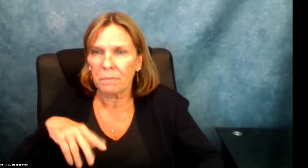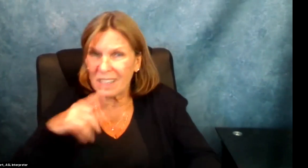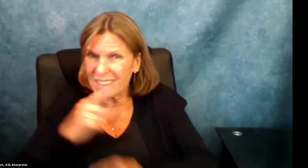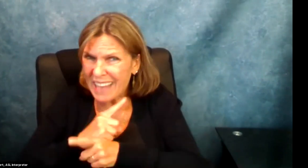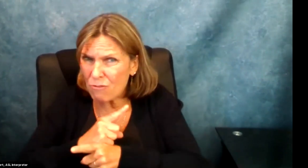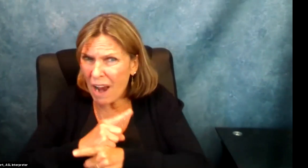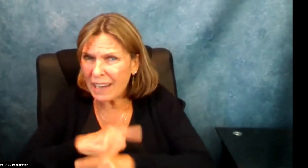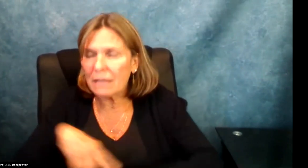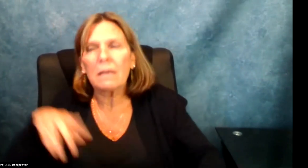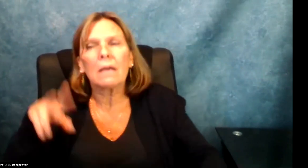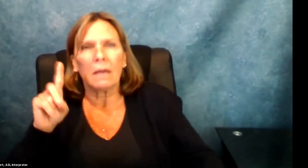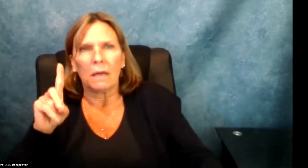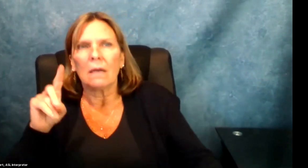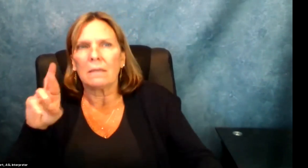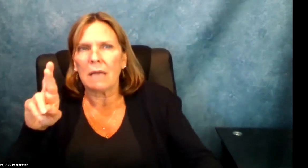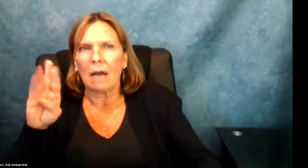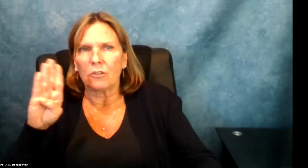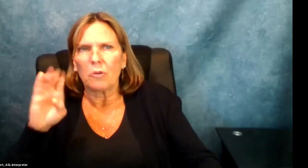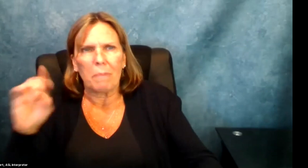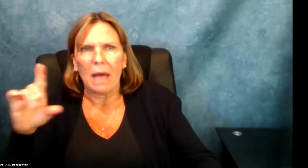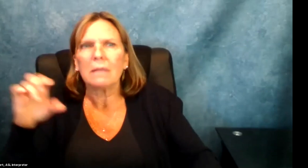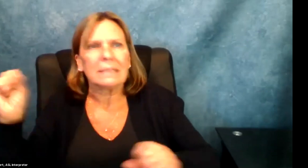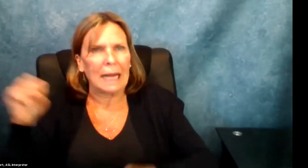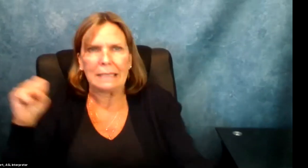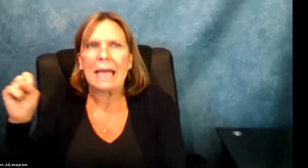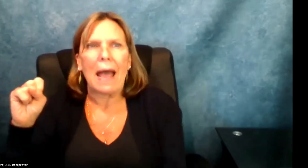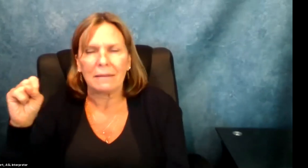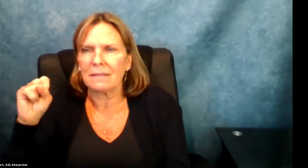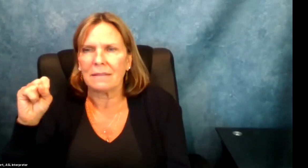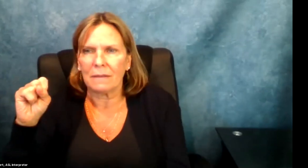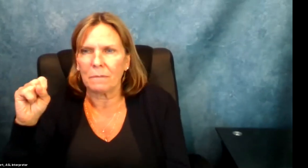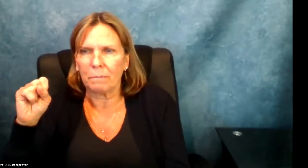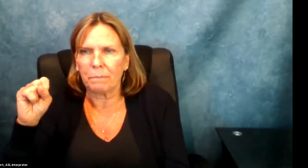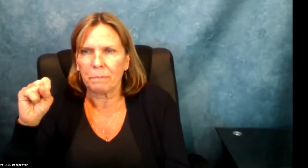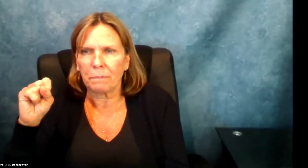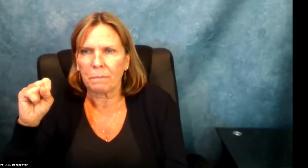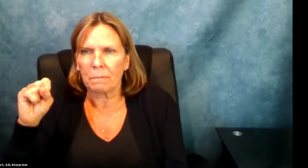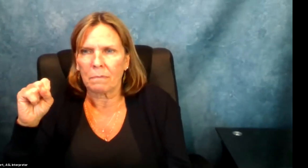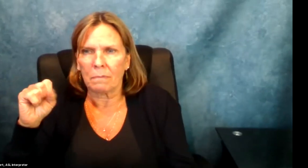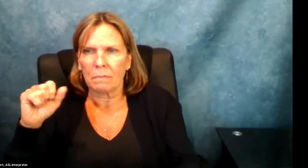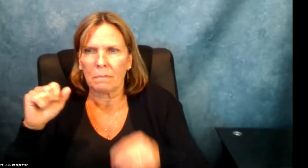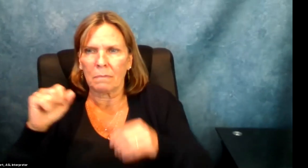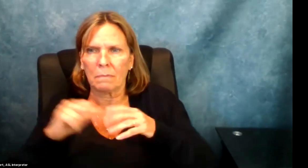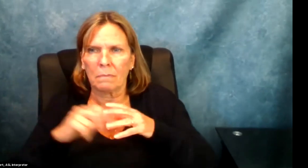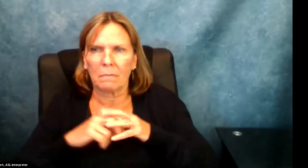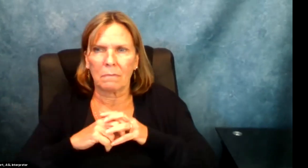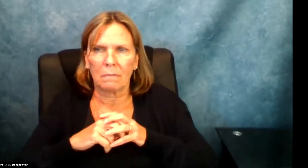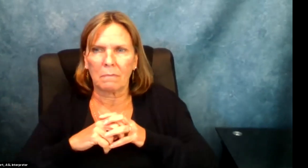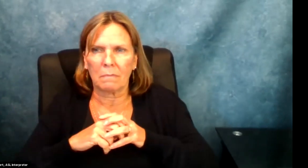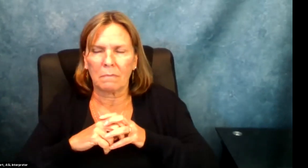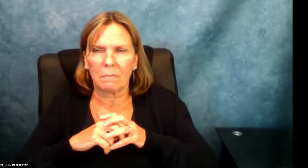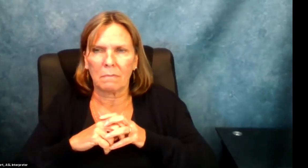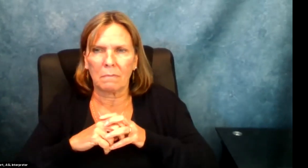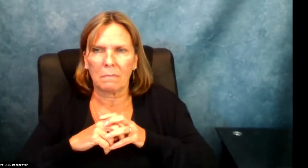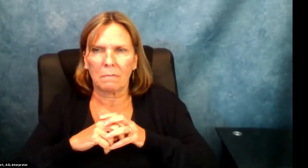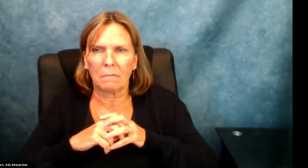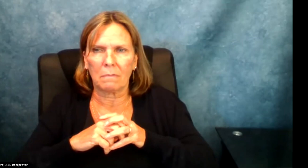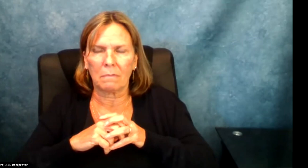is why we're seeing this change in masking, because people are feeling much more confident